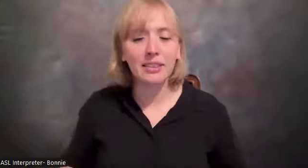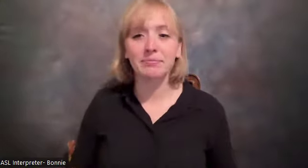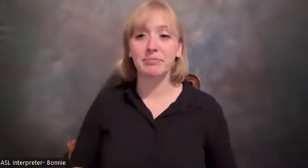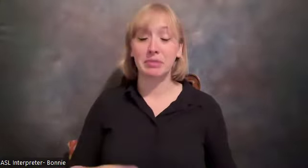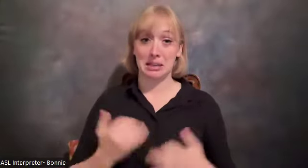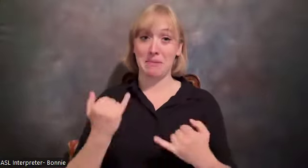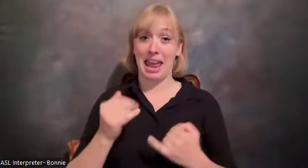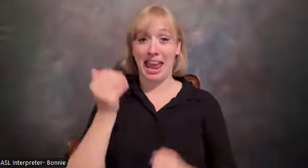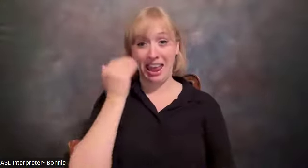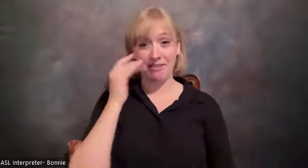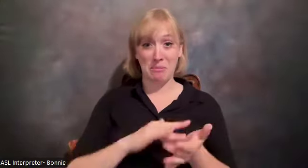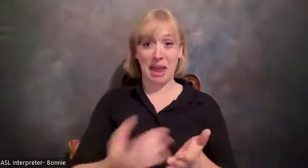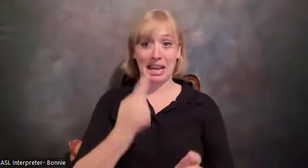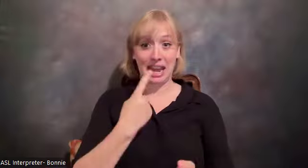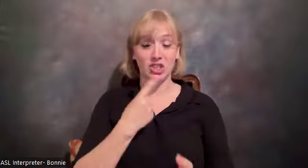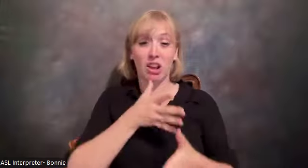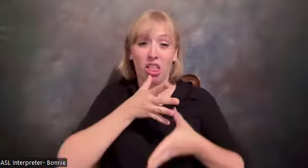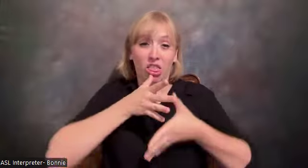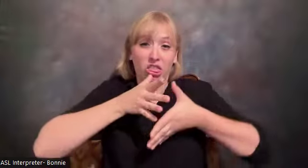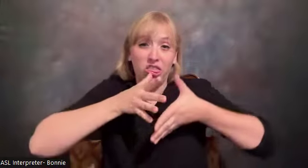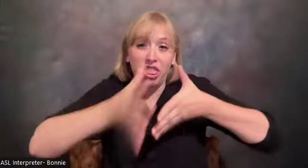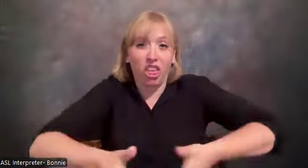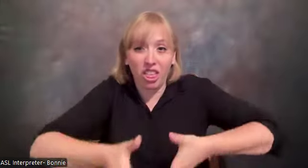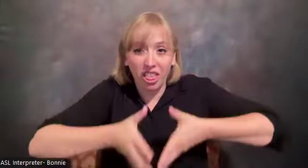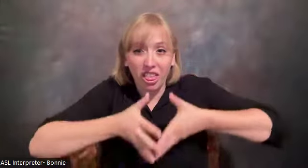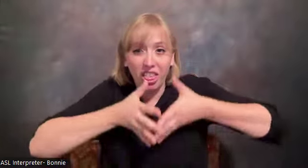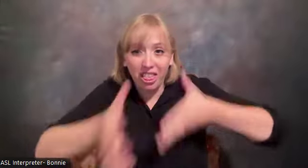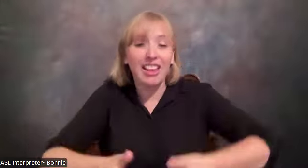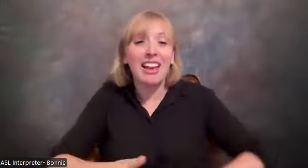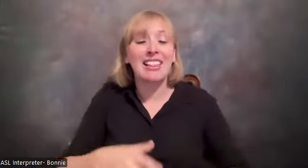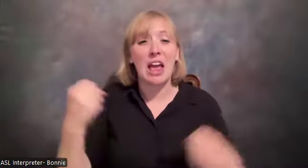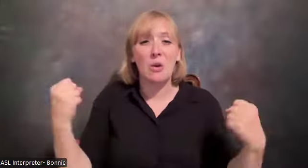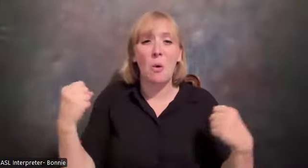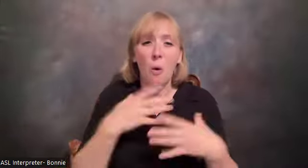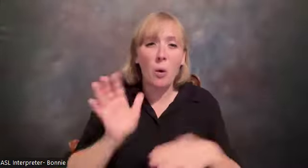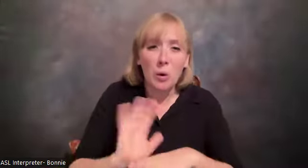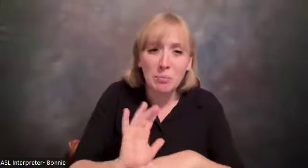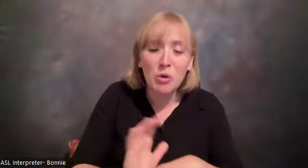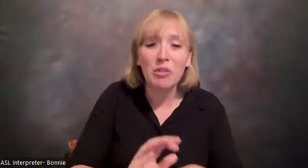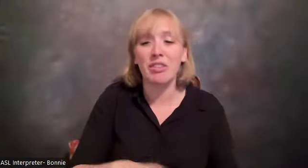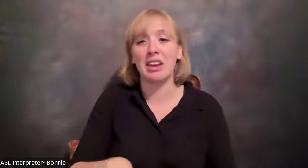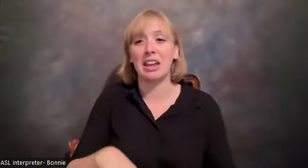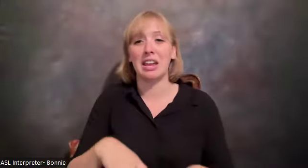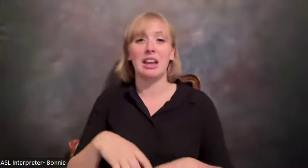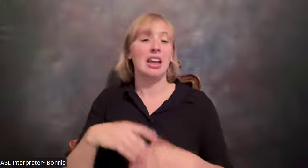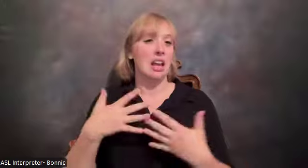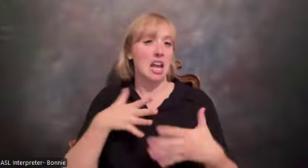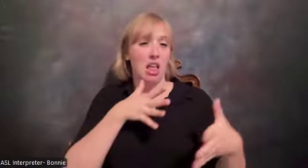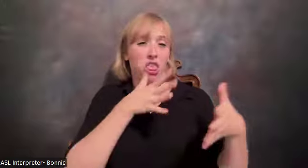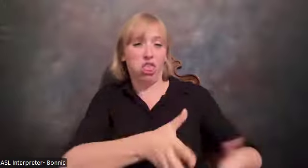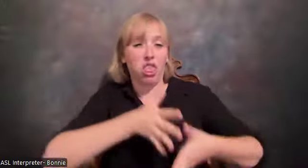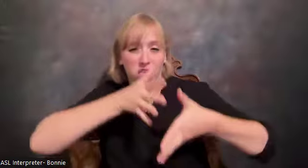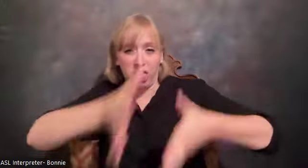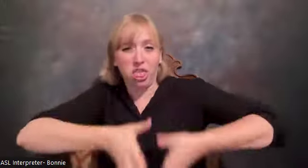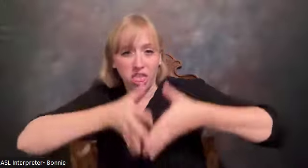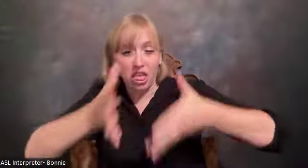on the antabuse, there's like this Linda Blair spray across the room. Thank God the Plaza Hotel is the type of hotel